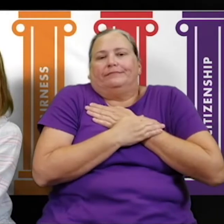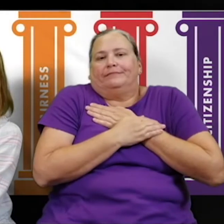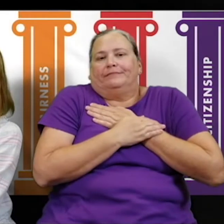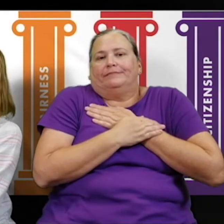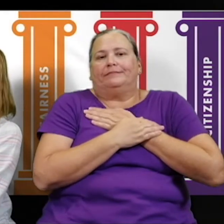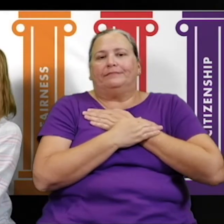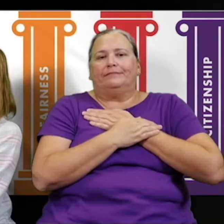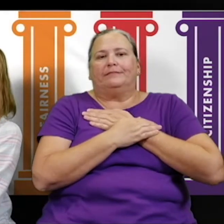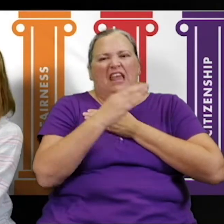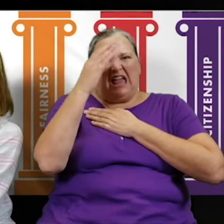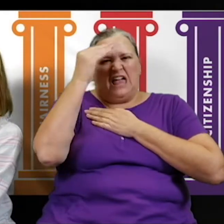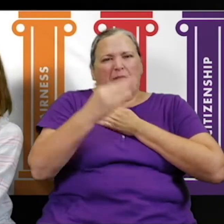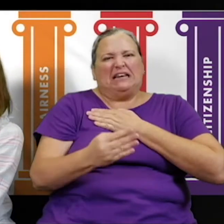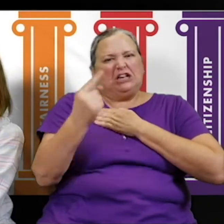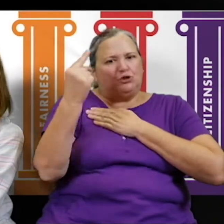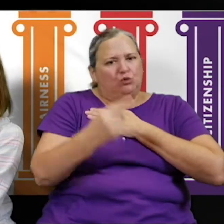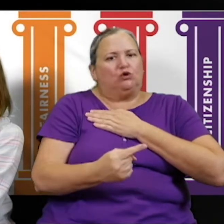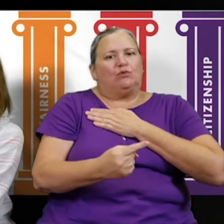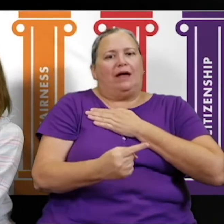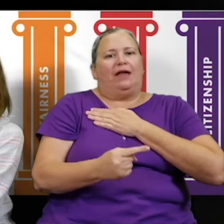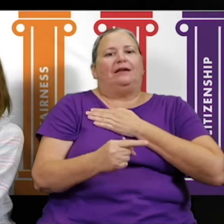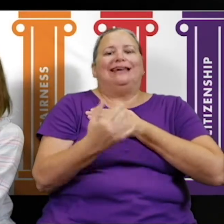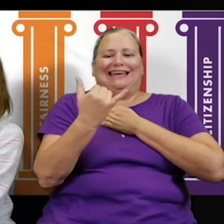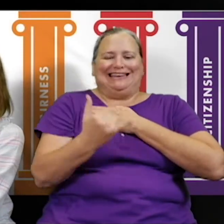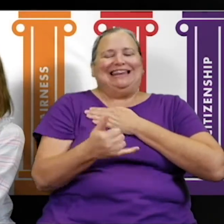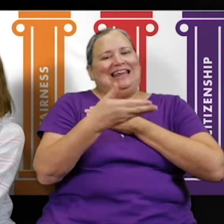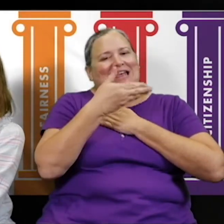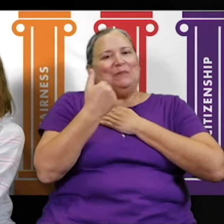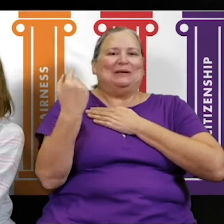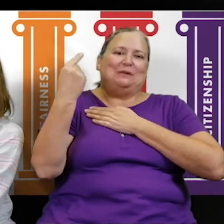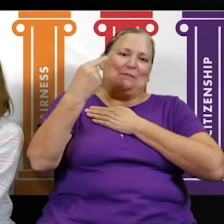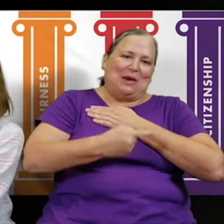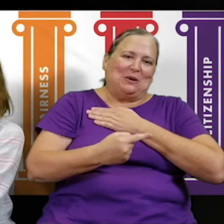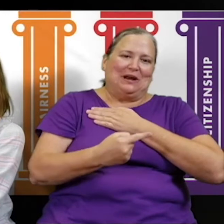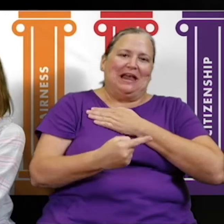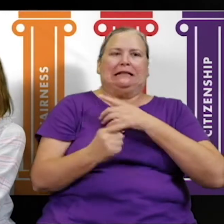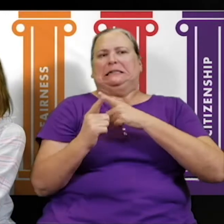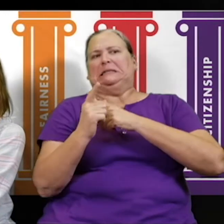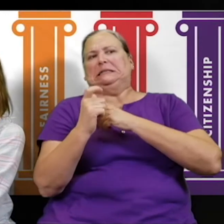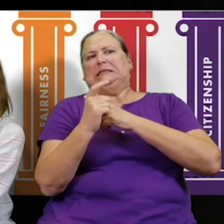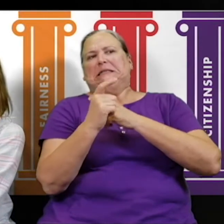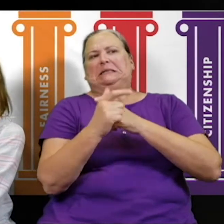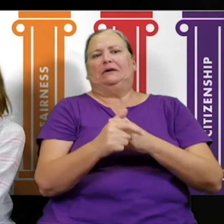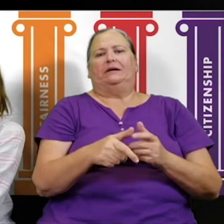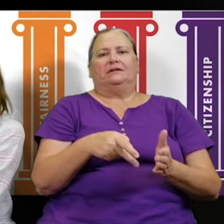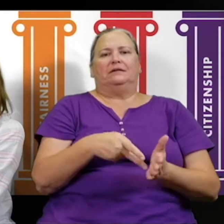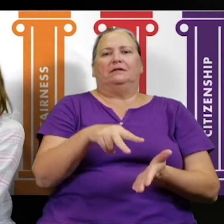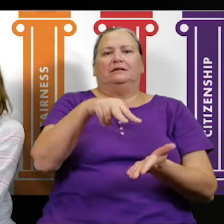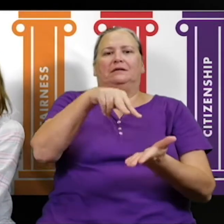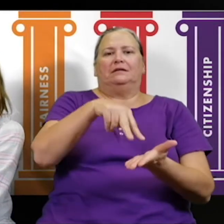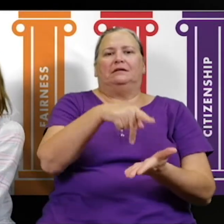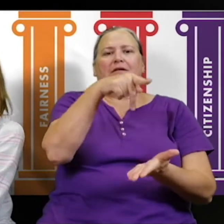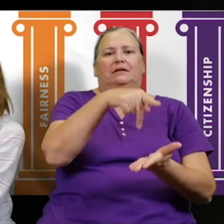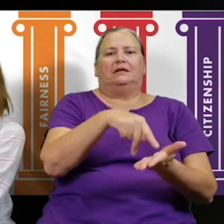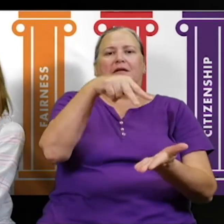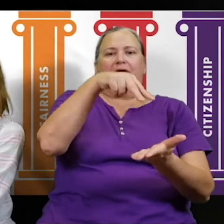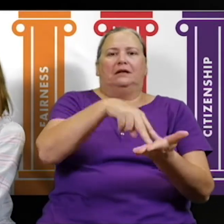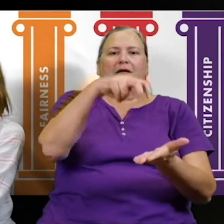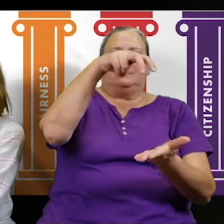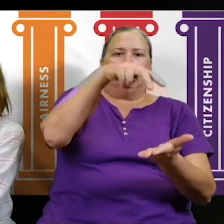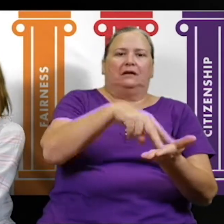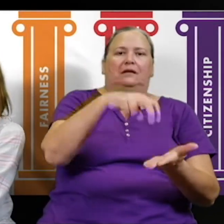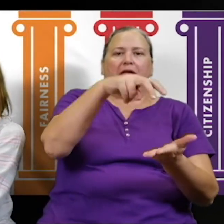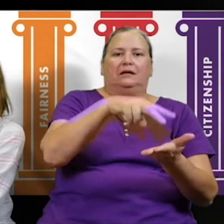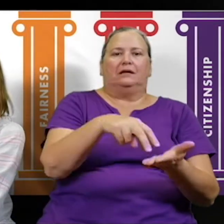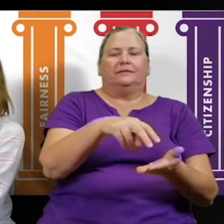was right. It had been a better day. Lily ran and skipped and hopped and flew all the